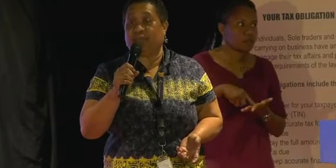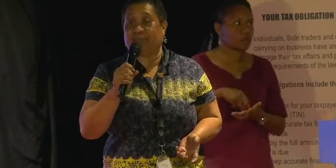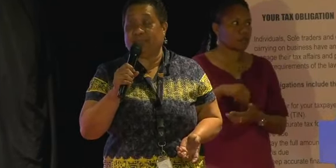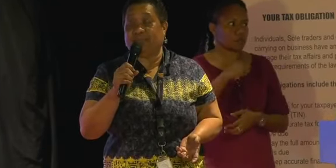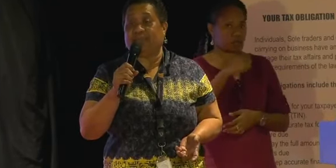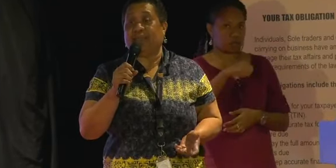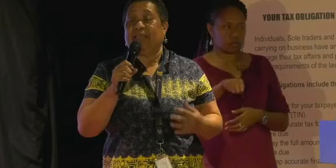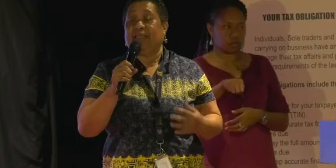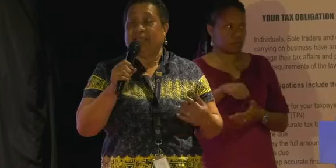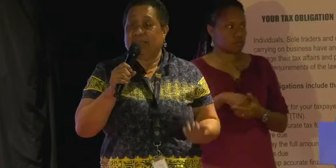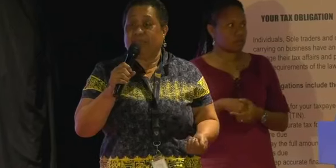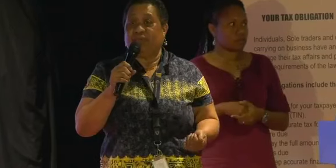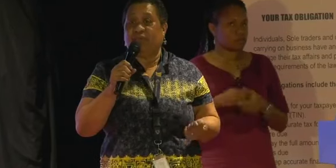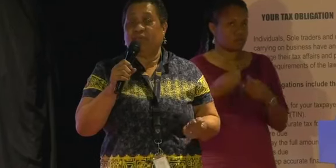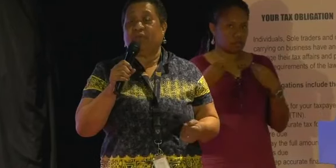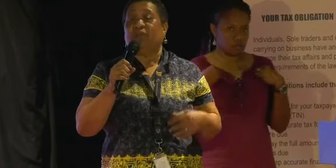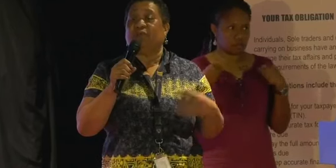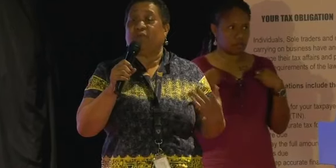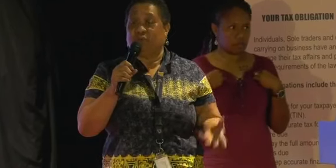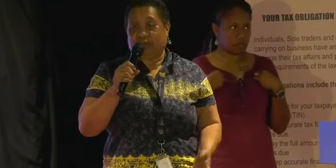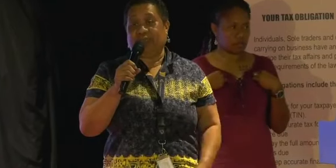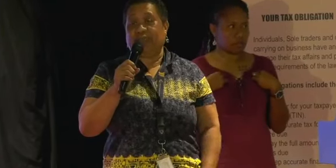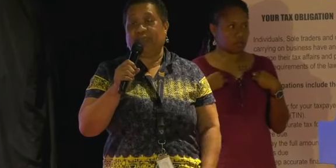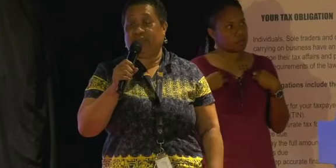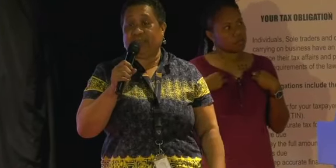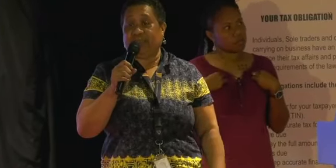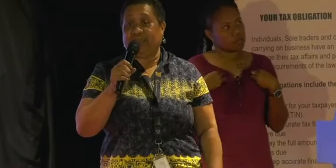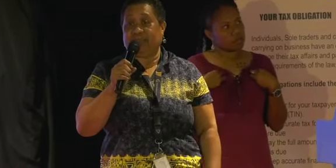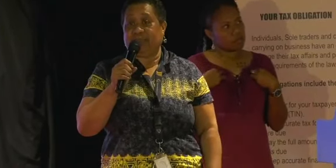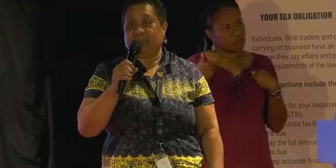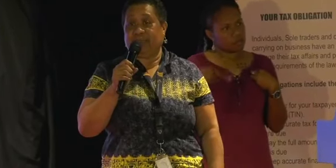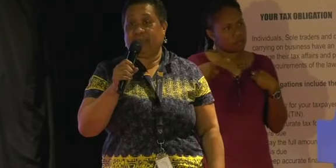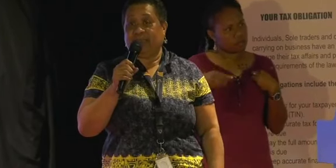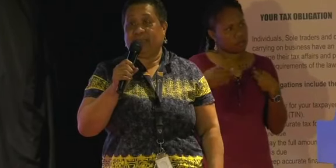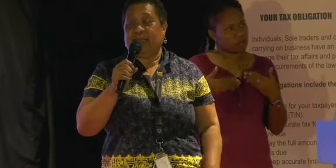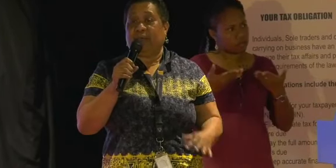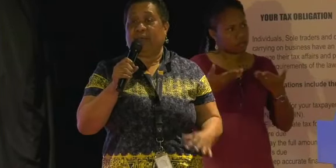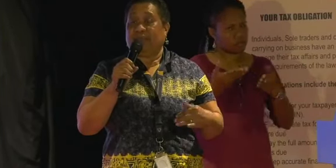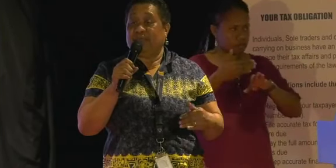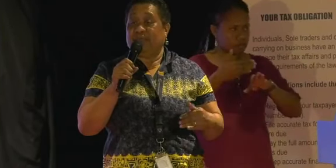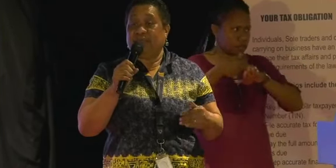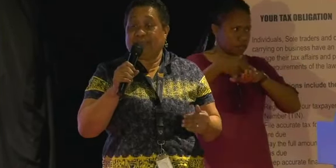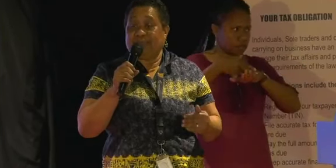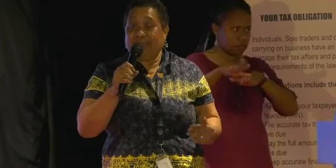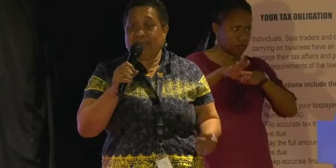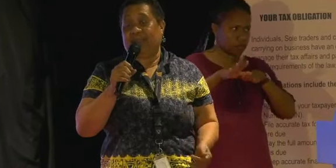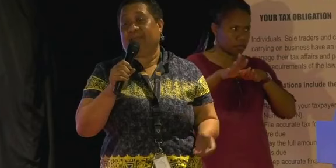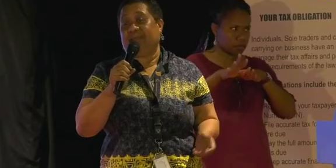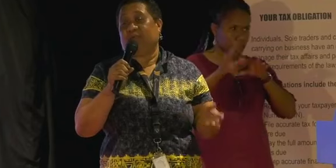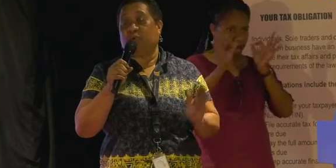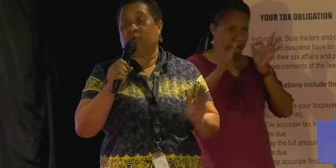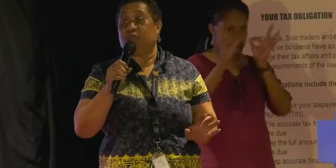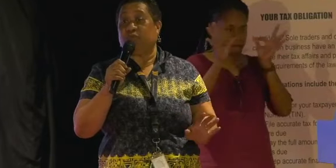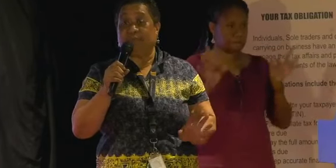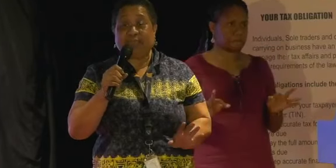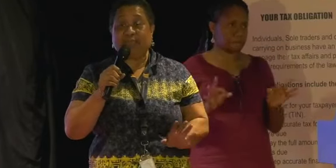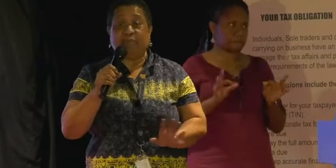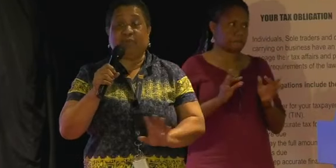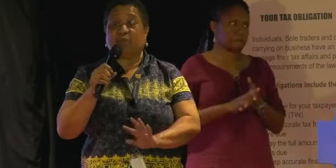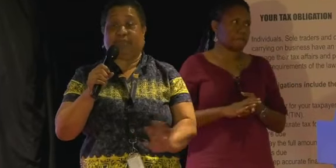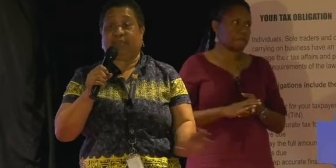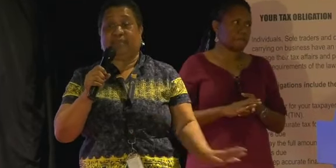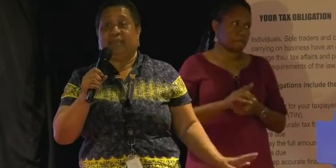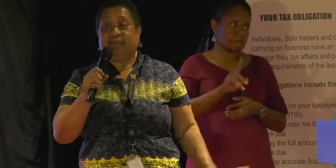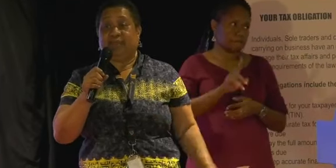a contract yet, and therefore you lodge nil returns. But if you decide to close your